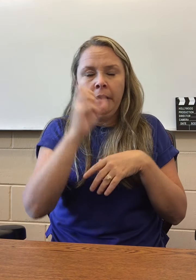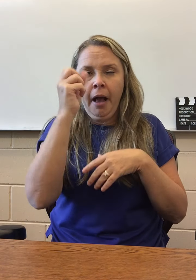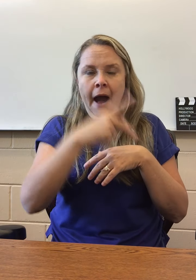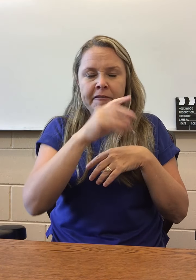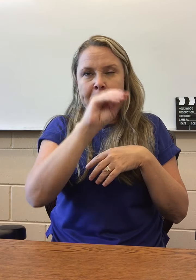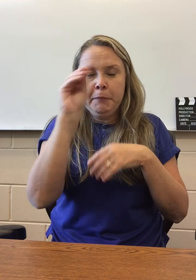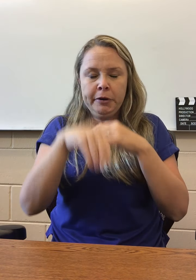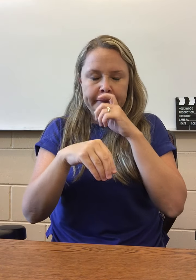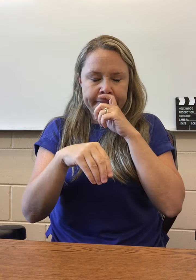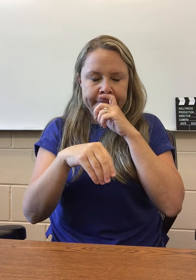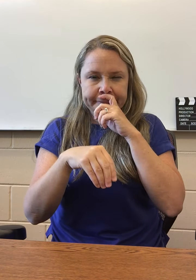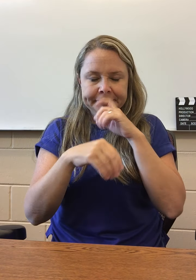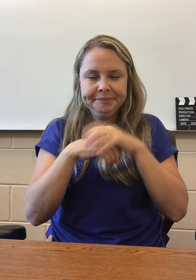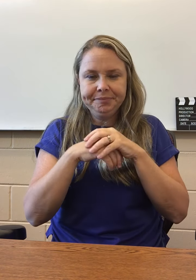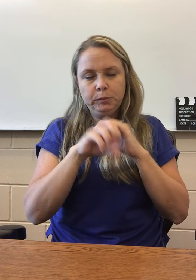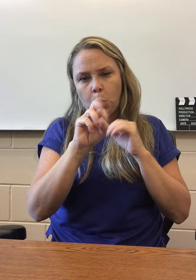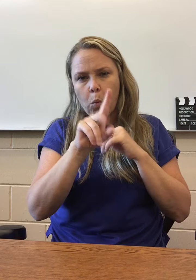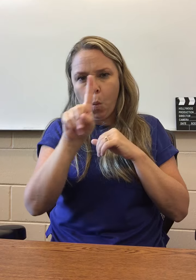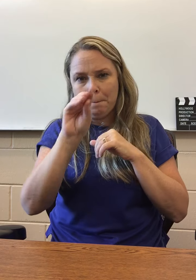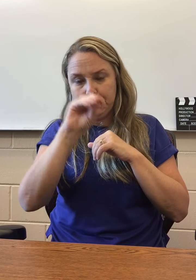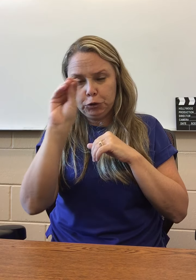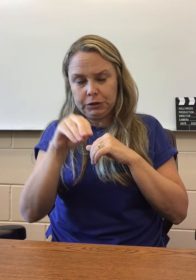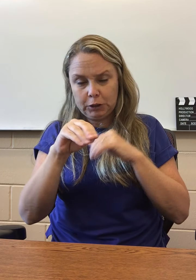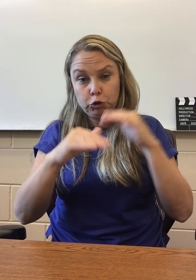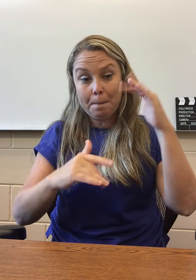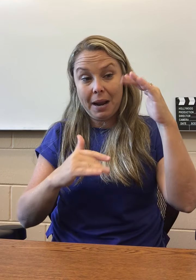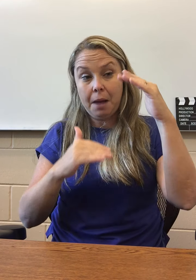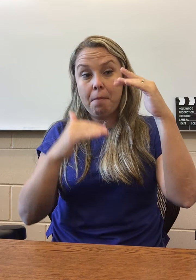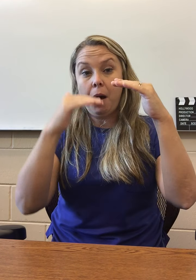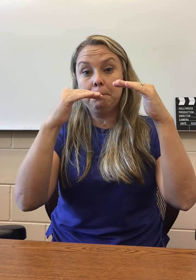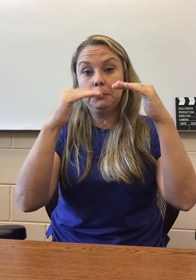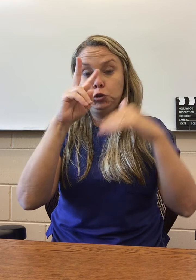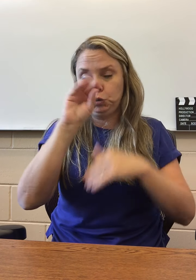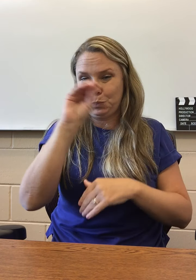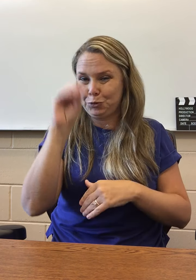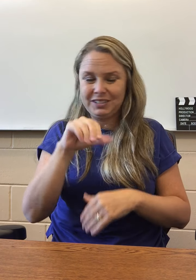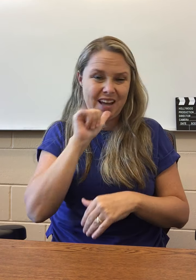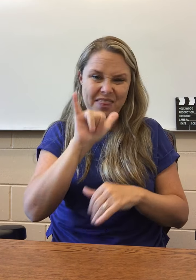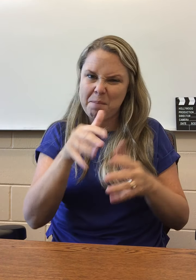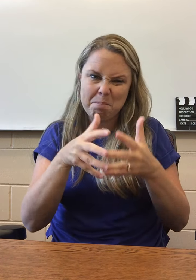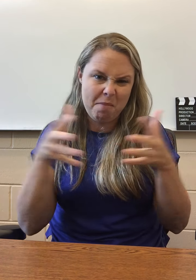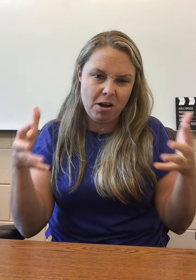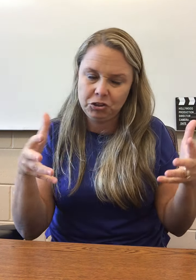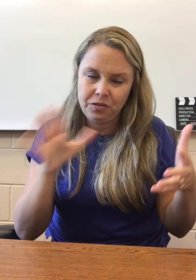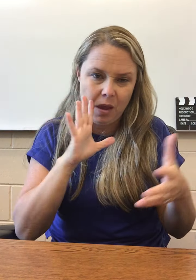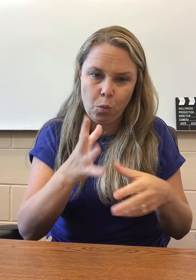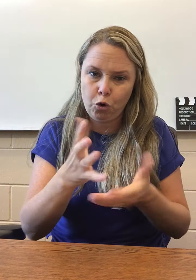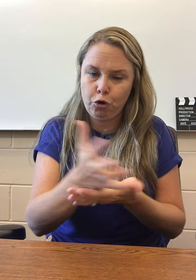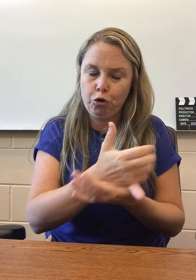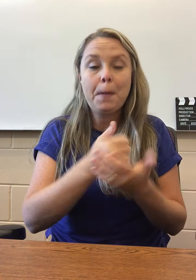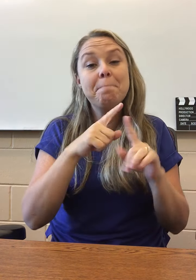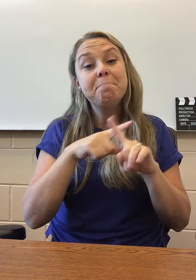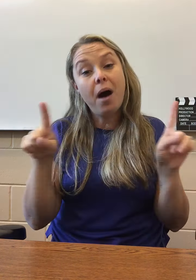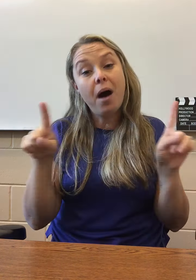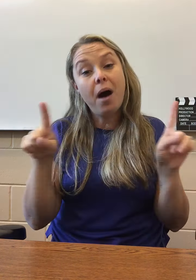percent or one percent to make them up to the two percent so it's not that much that they're going to get but it does make it even now with